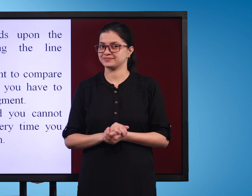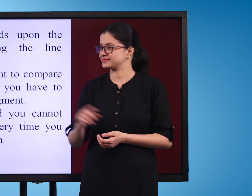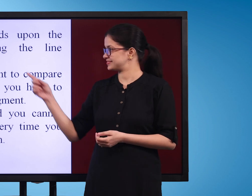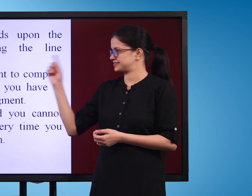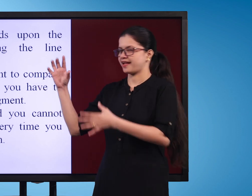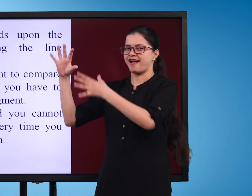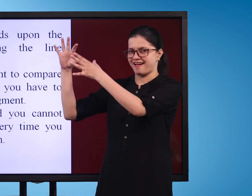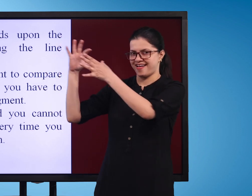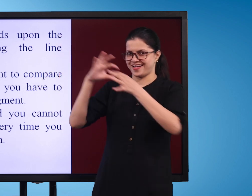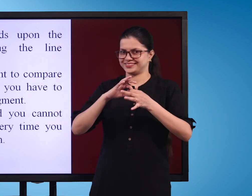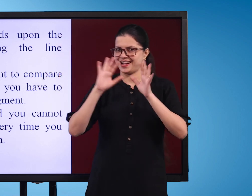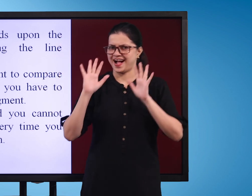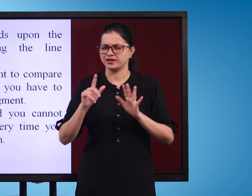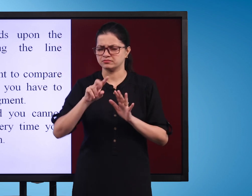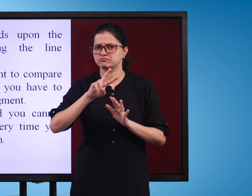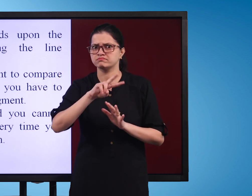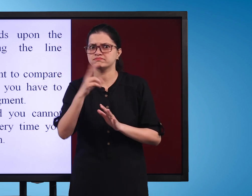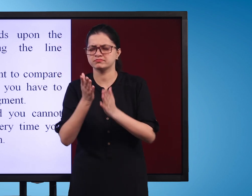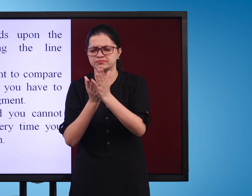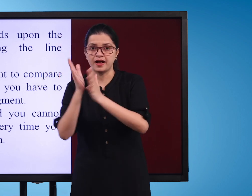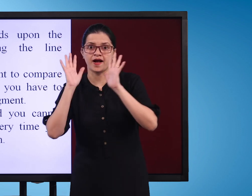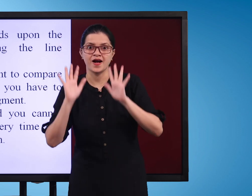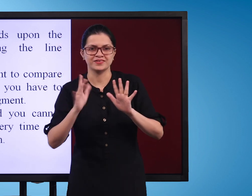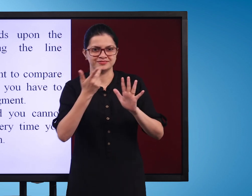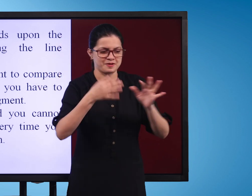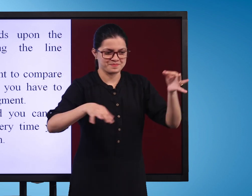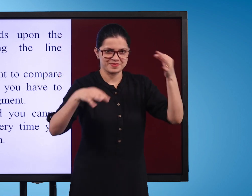The method depends upon the accuracy in tracing the line segment.